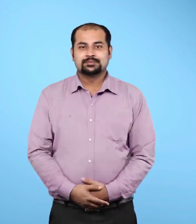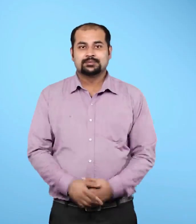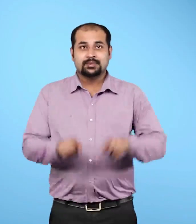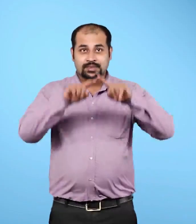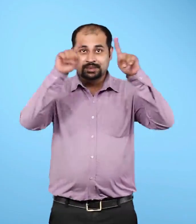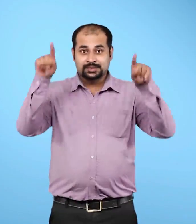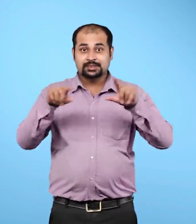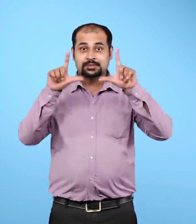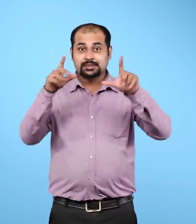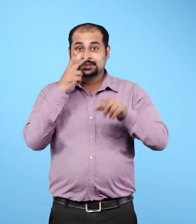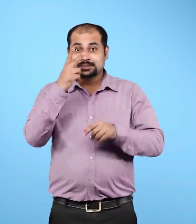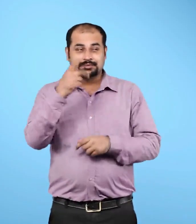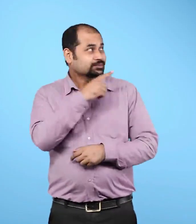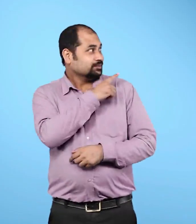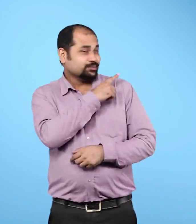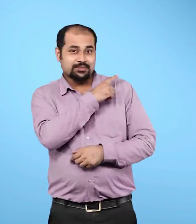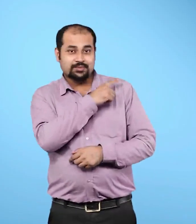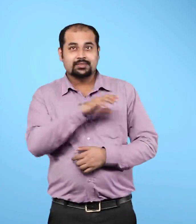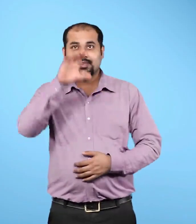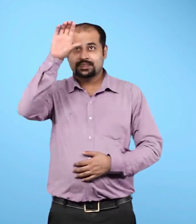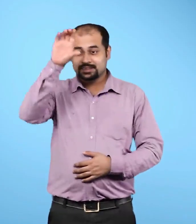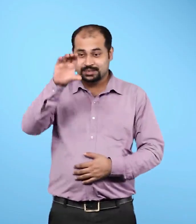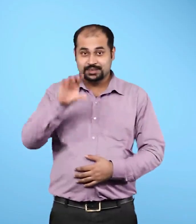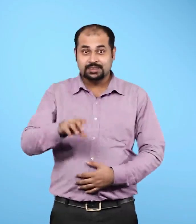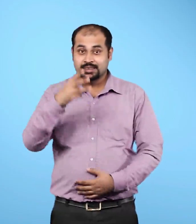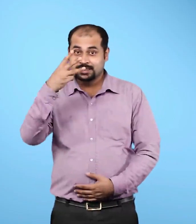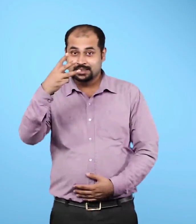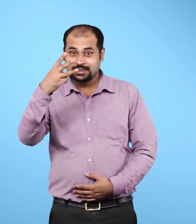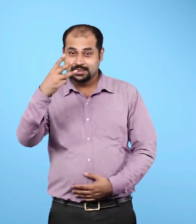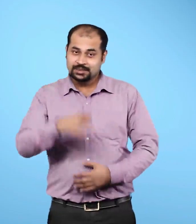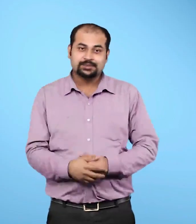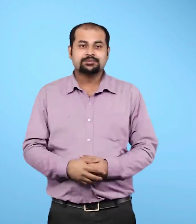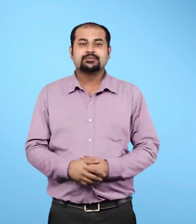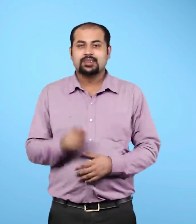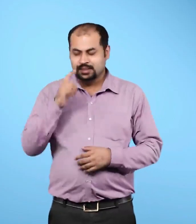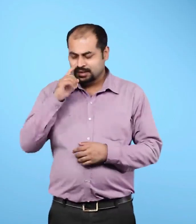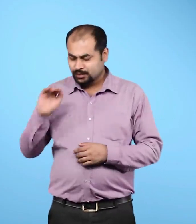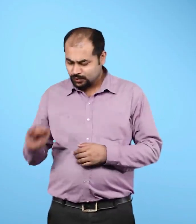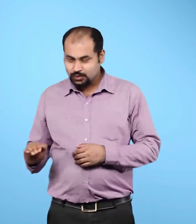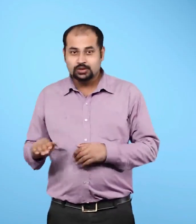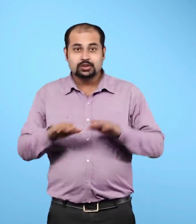This page has 3 pictures and conversations between a girl and a shopkeeper.